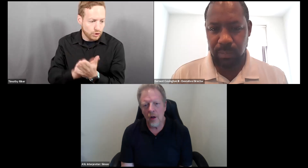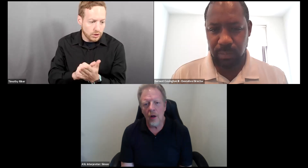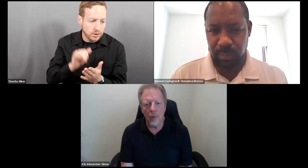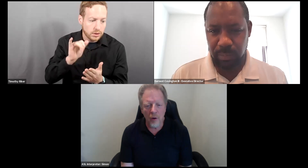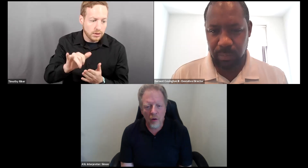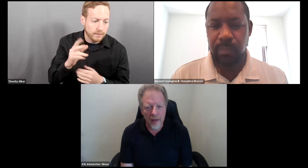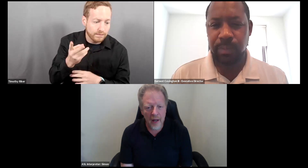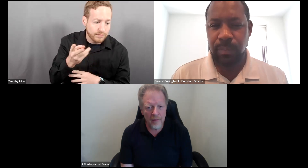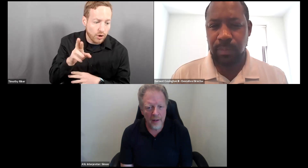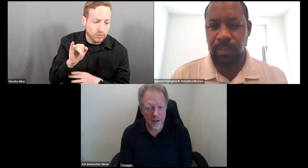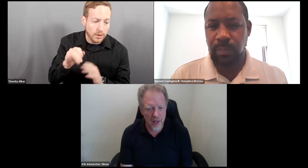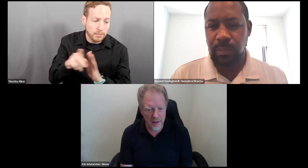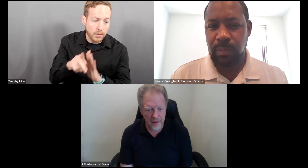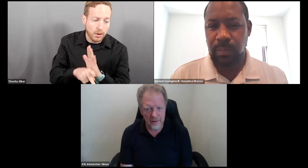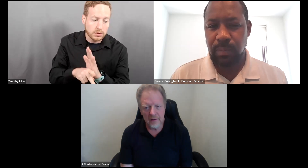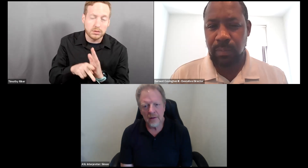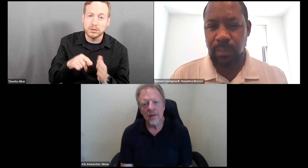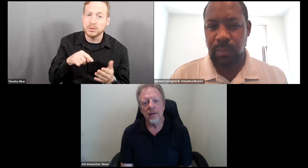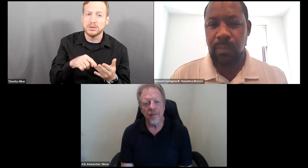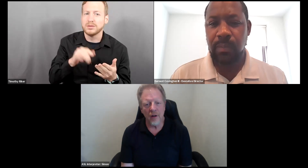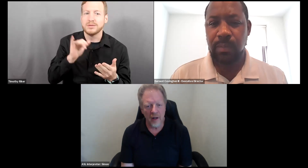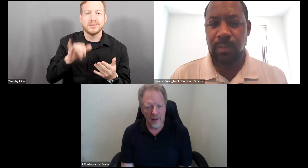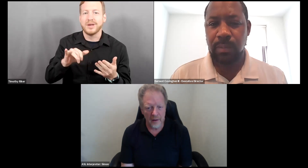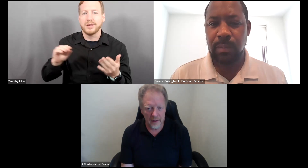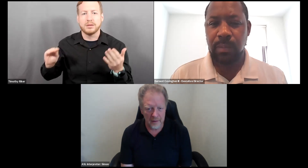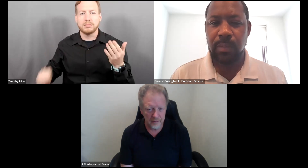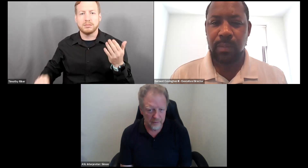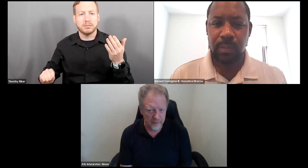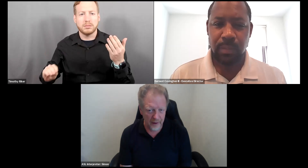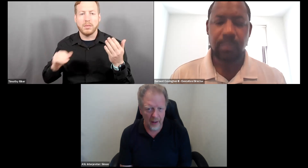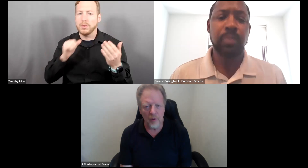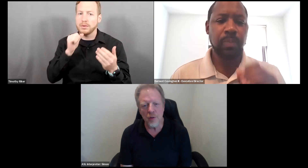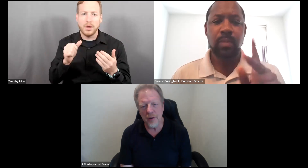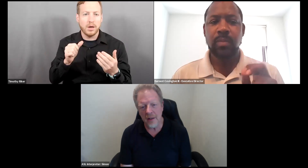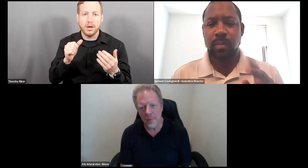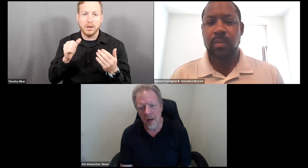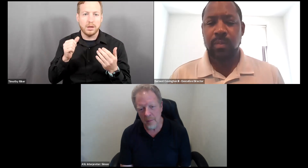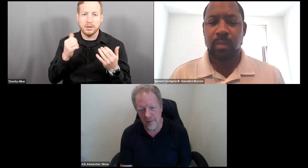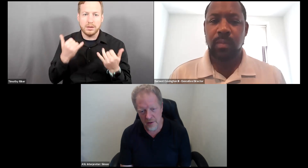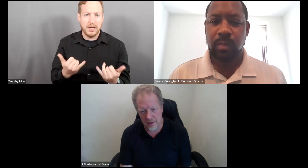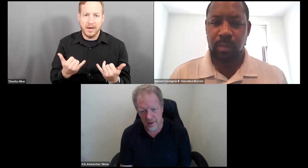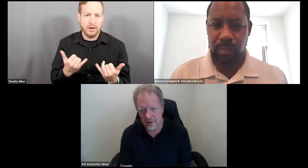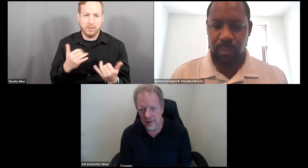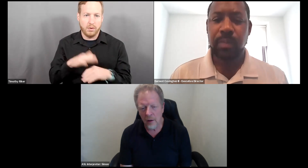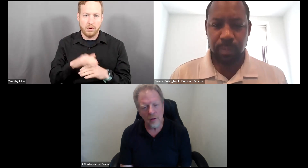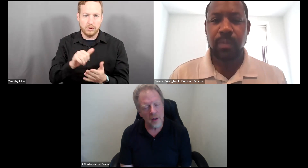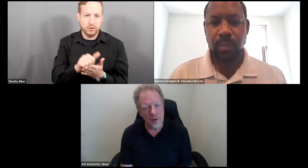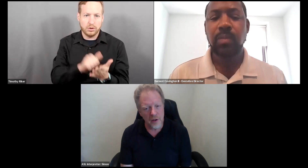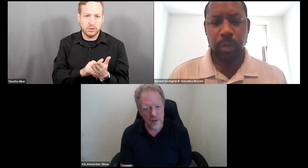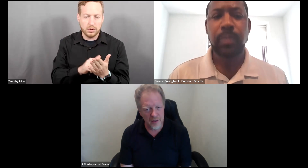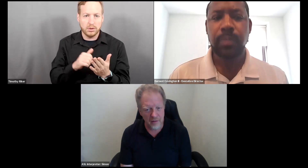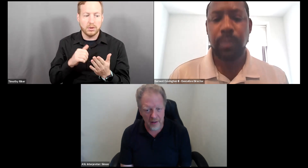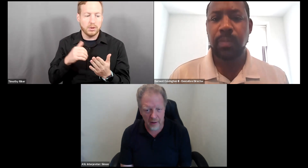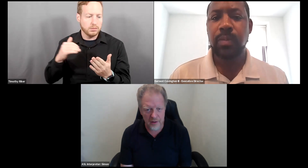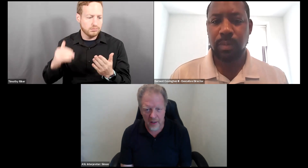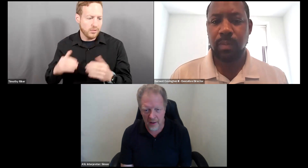All right. We already have on the agenda the VRI thing, and we should put that to the bottom of the agenda. Well, I don't think we should